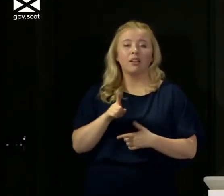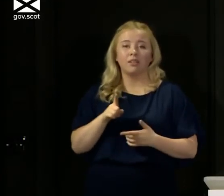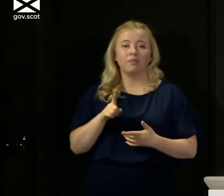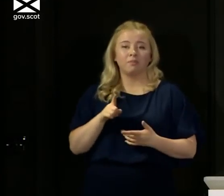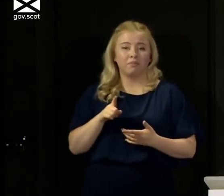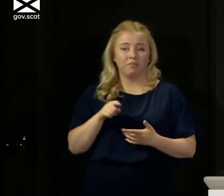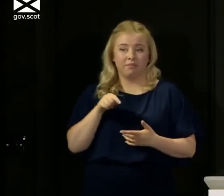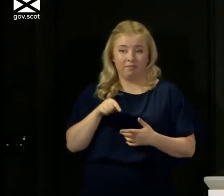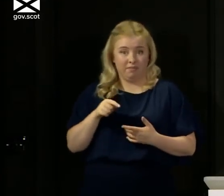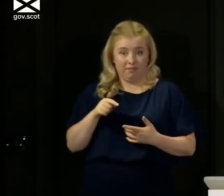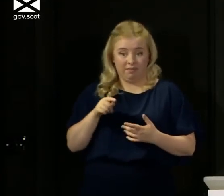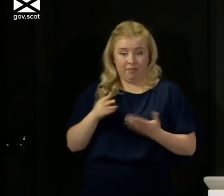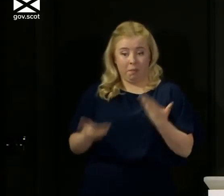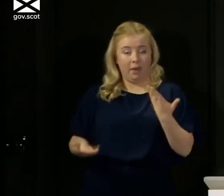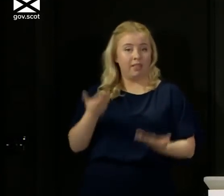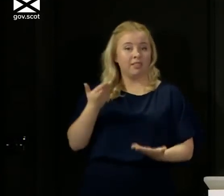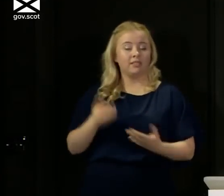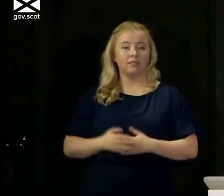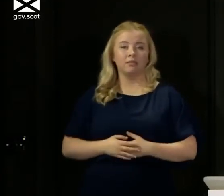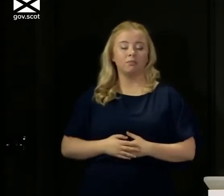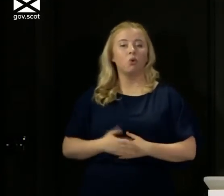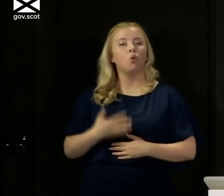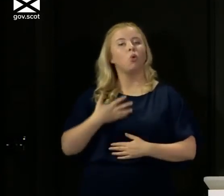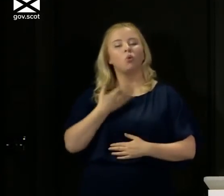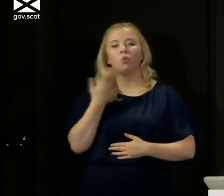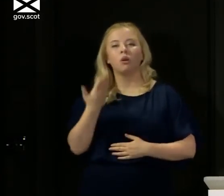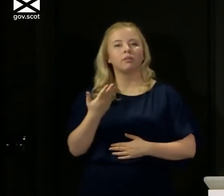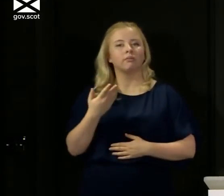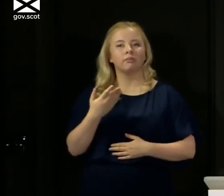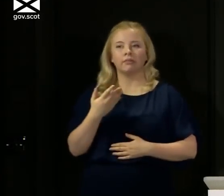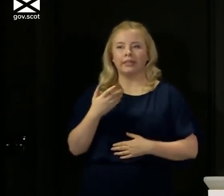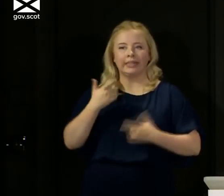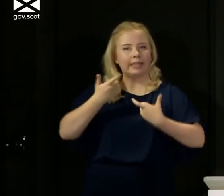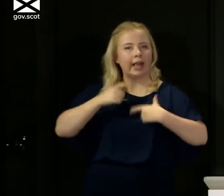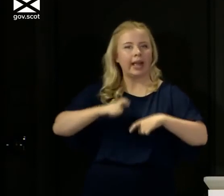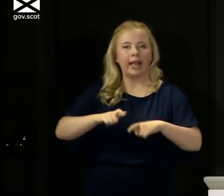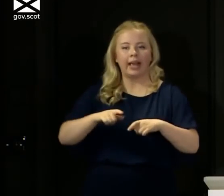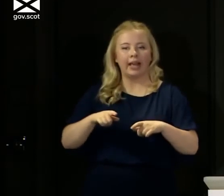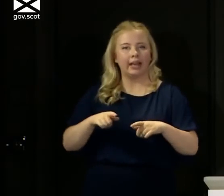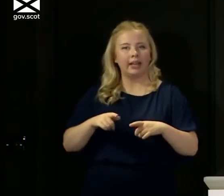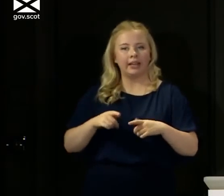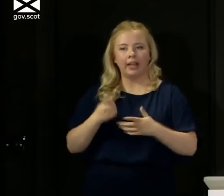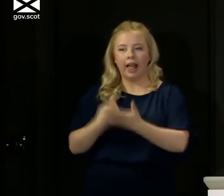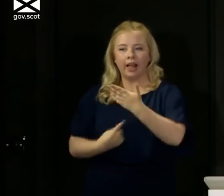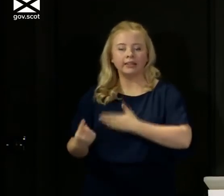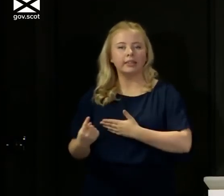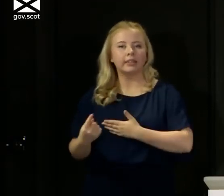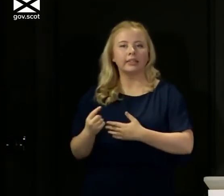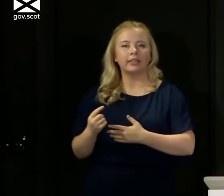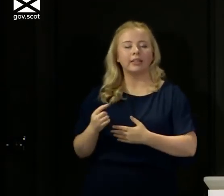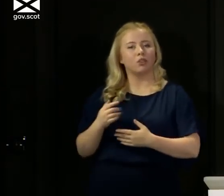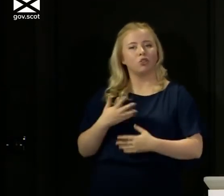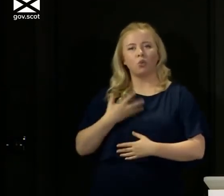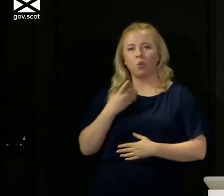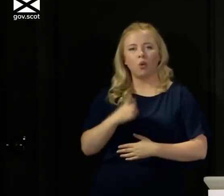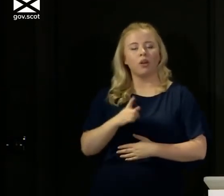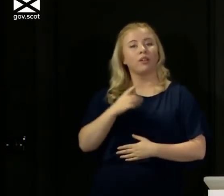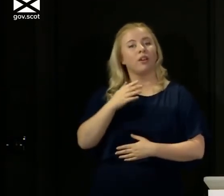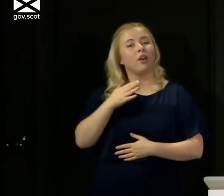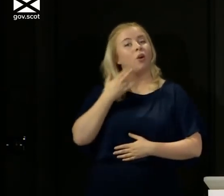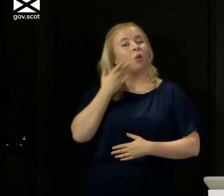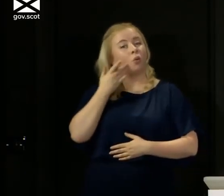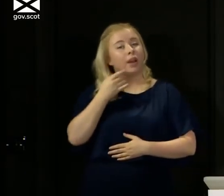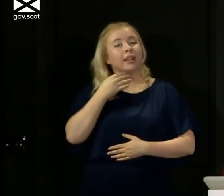it is we're dealing with right now. We don't want to be in this position for any longer than is necessary. We will, as I said earlier on, we